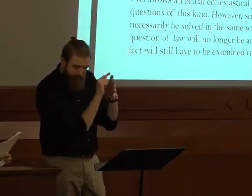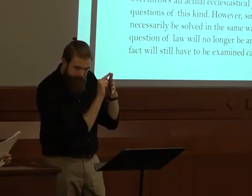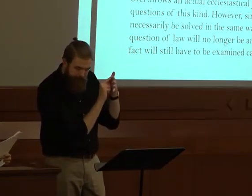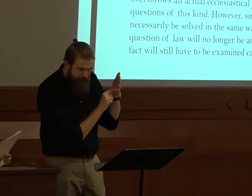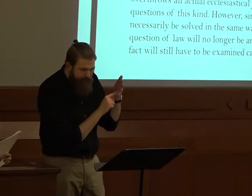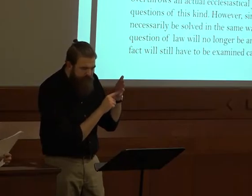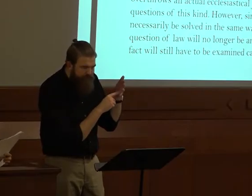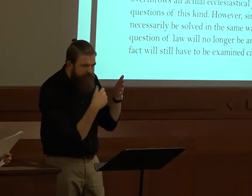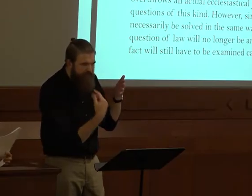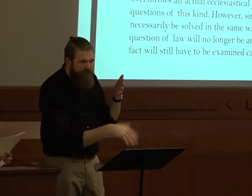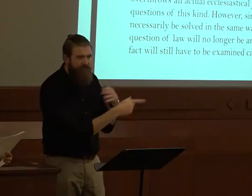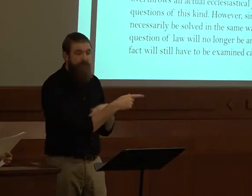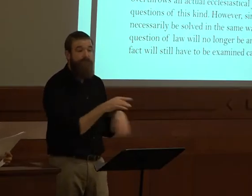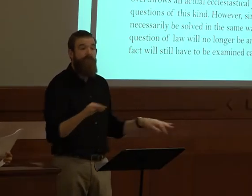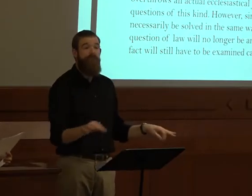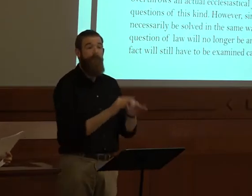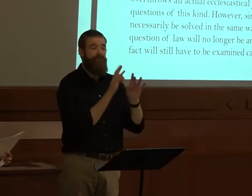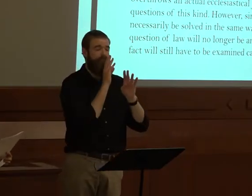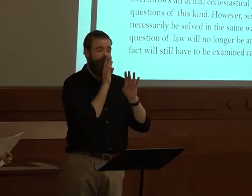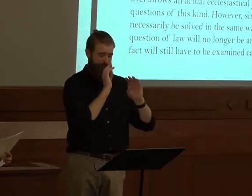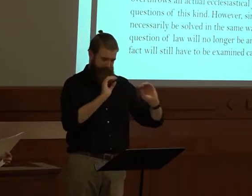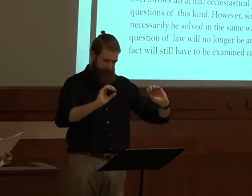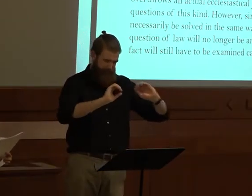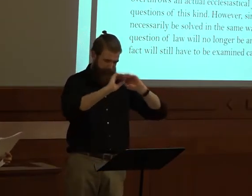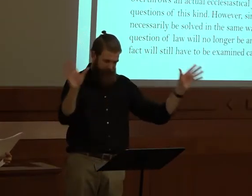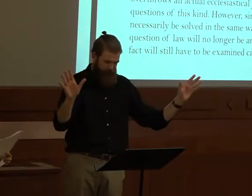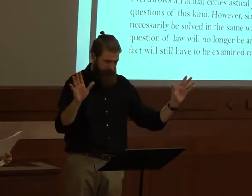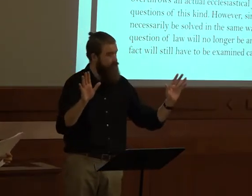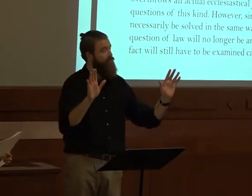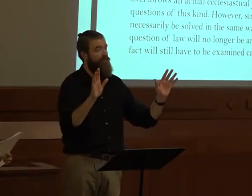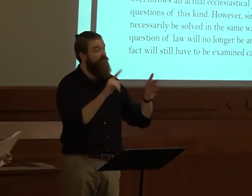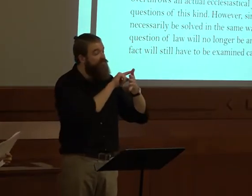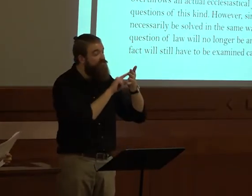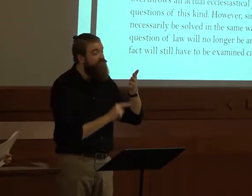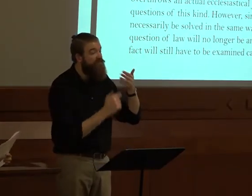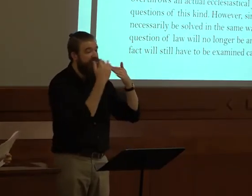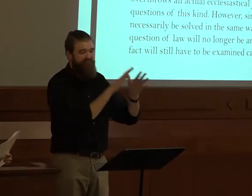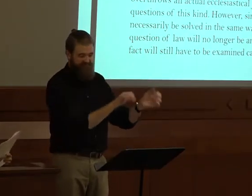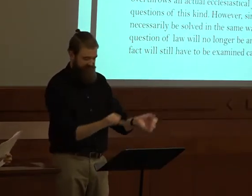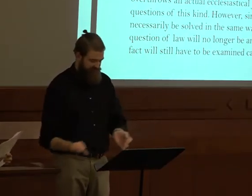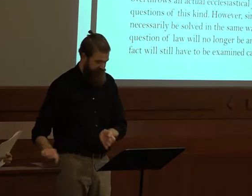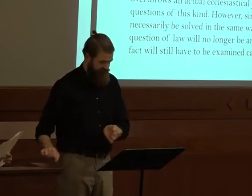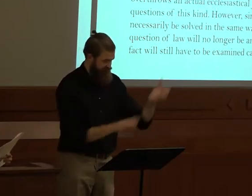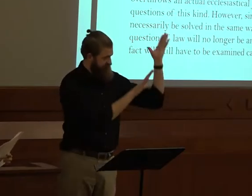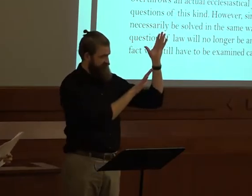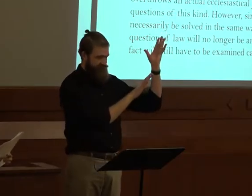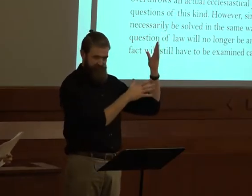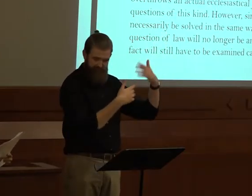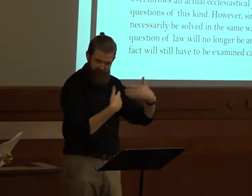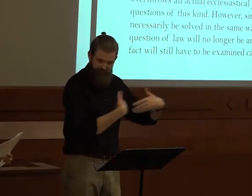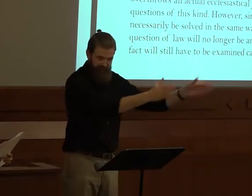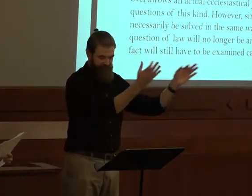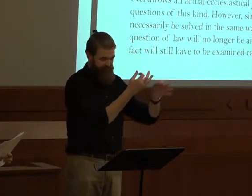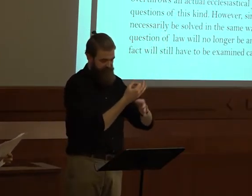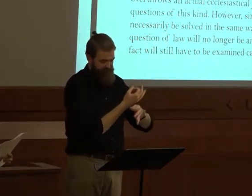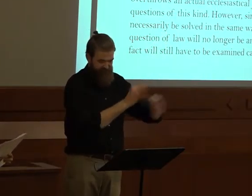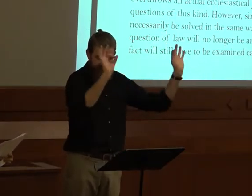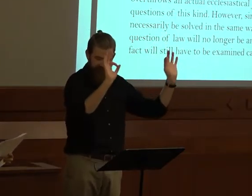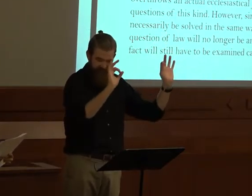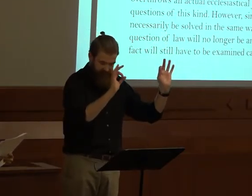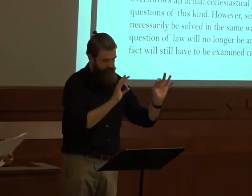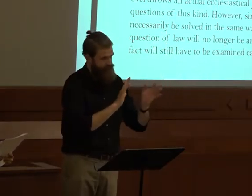ritual. La Fonta's greatest handicap was not his inability to hear, but rather the misconceptions of